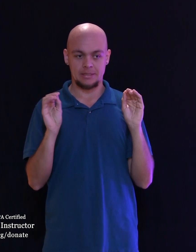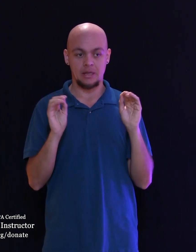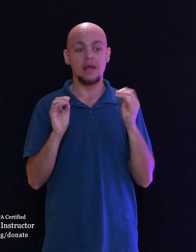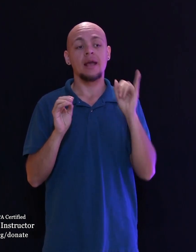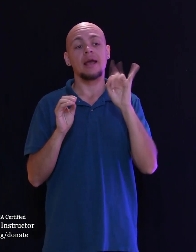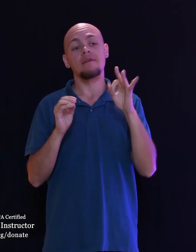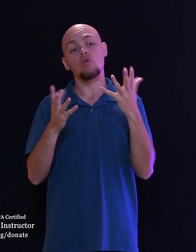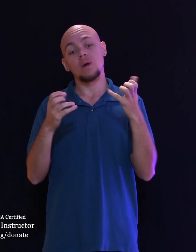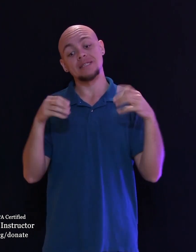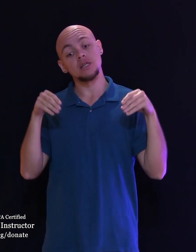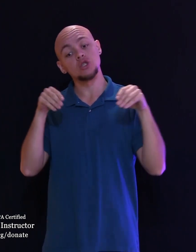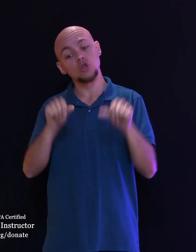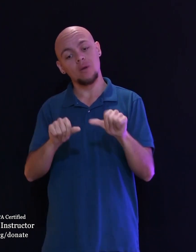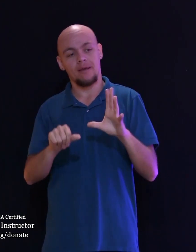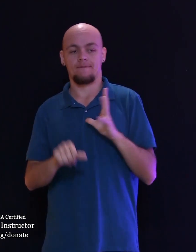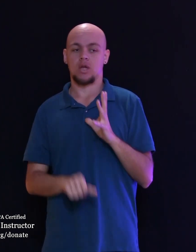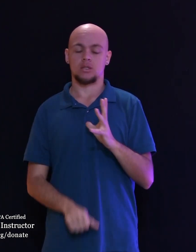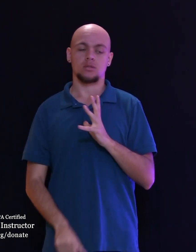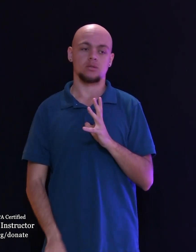to donate, that's fine.